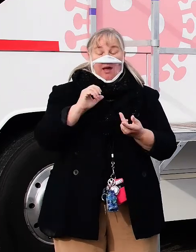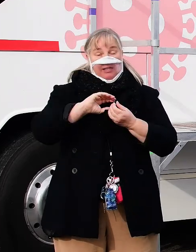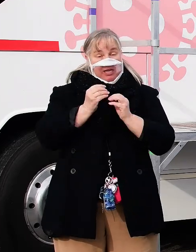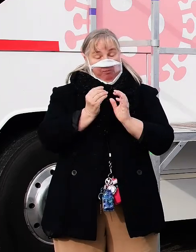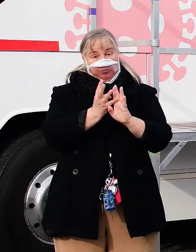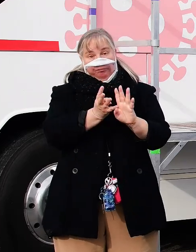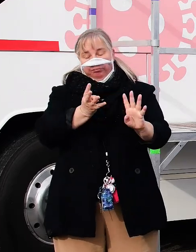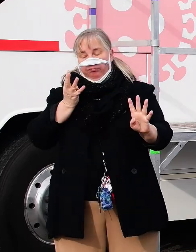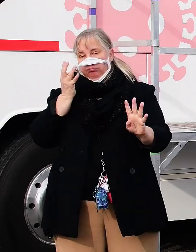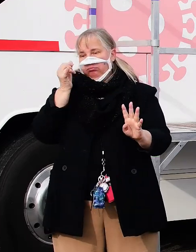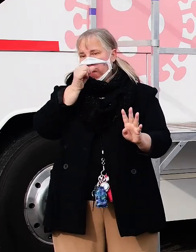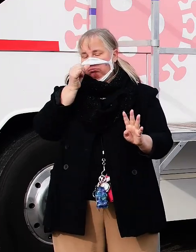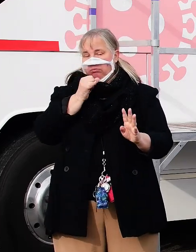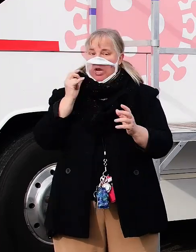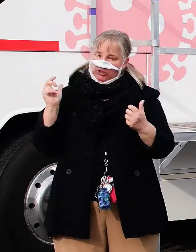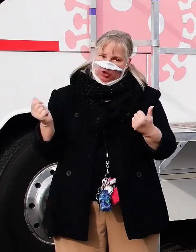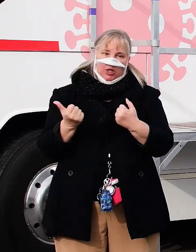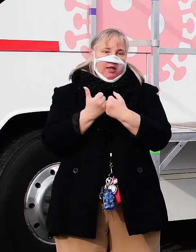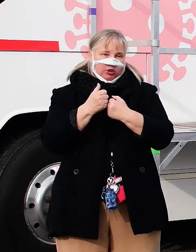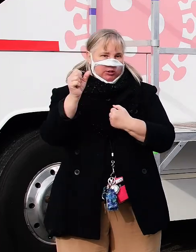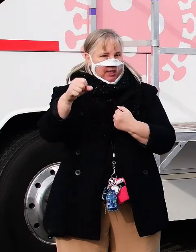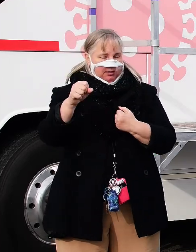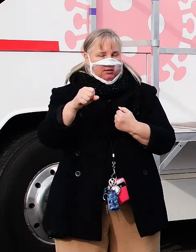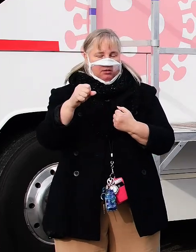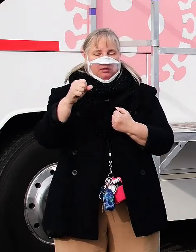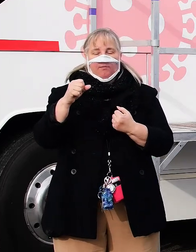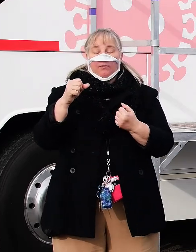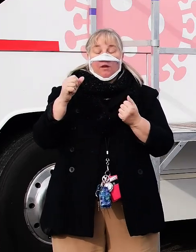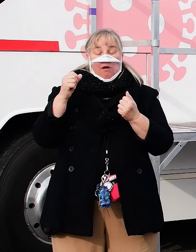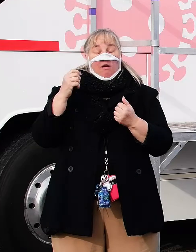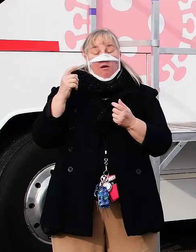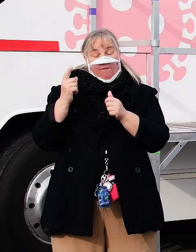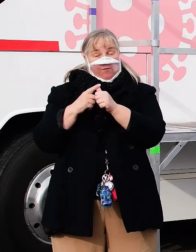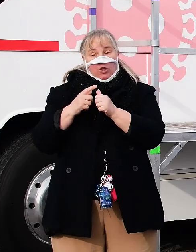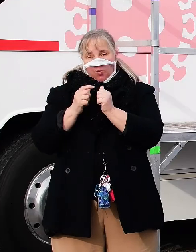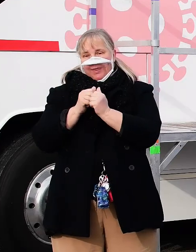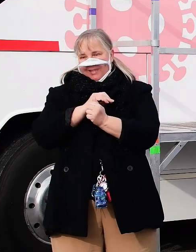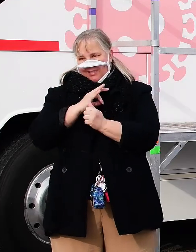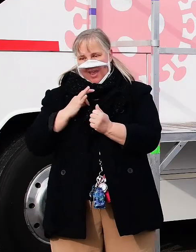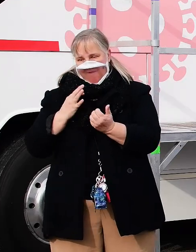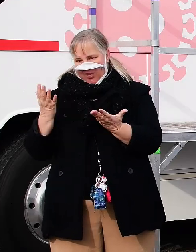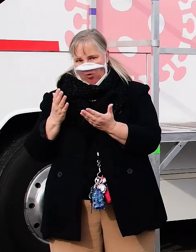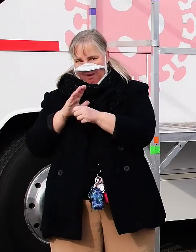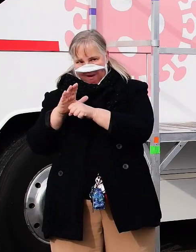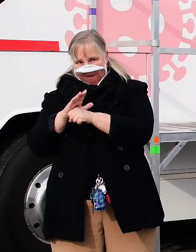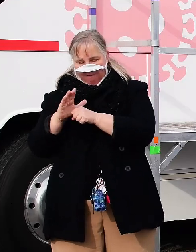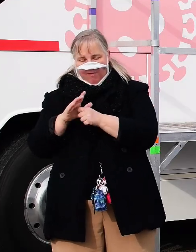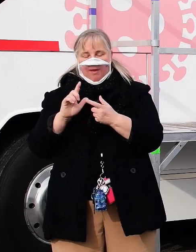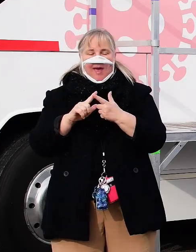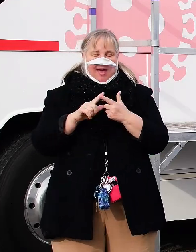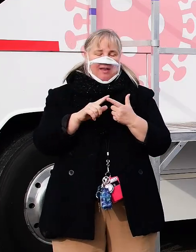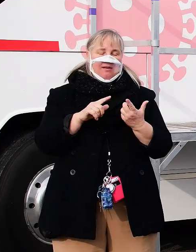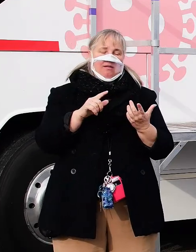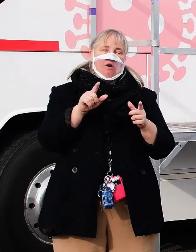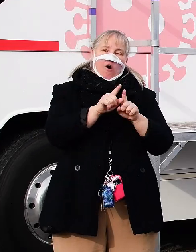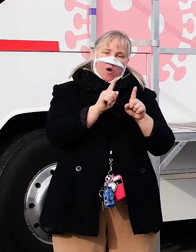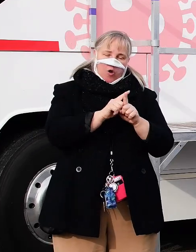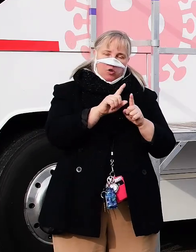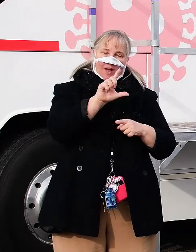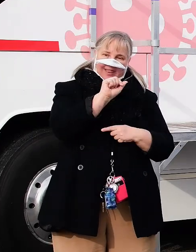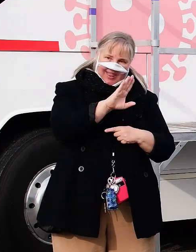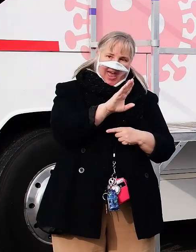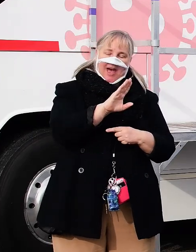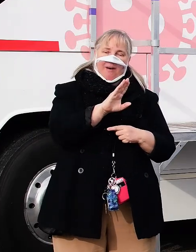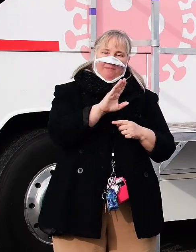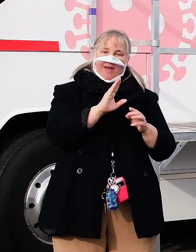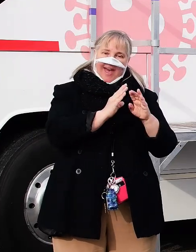a challenge. It's been a challenge on the front end with the staff that we have here. It's been a challenge on the back end with our laboratory